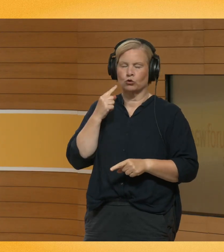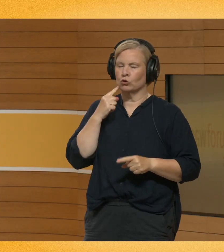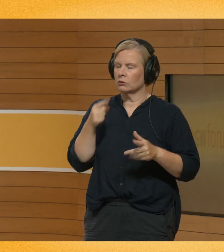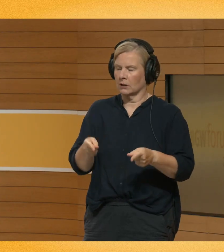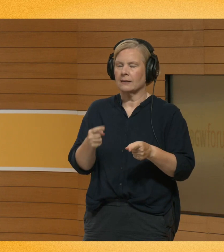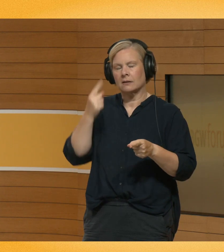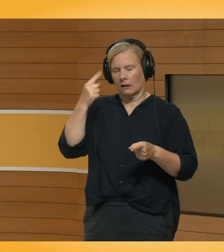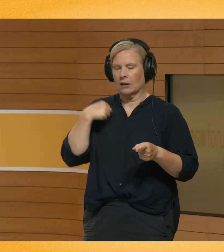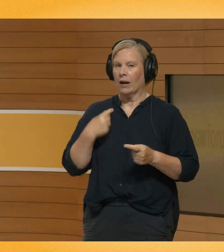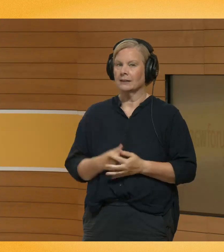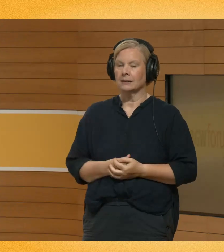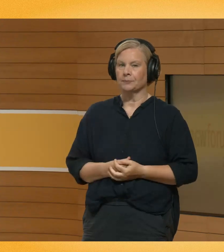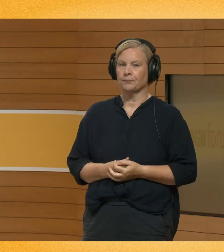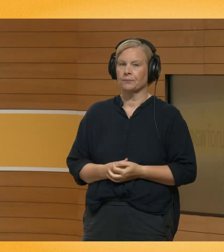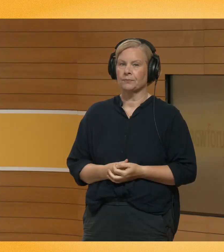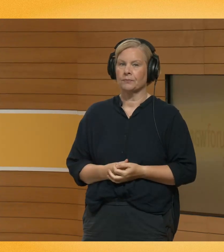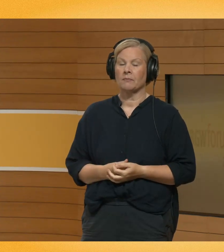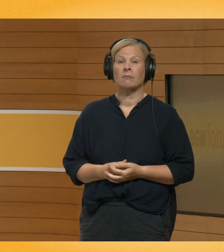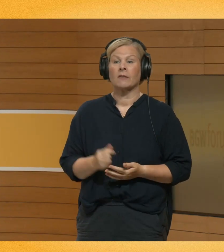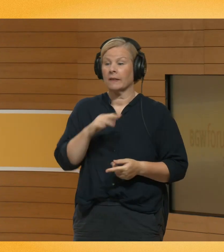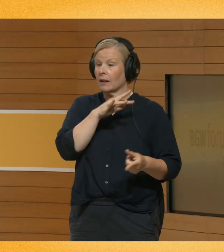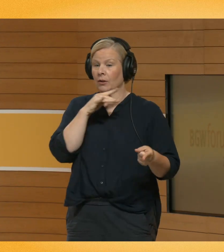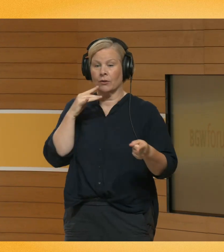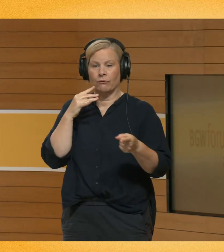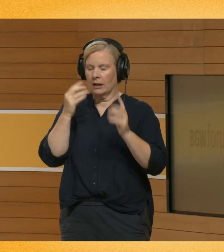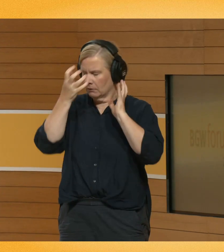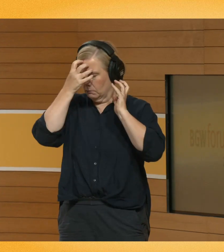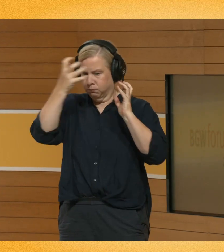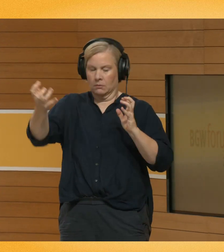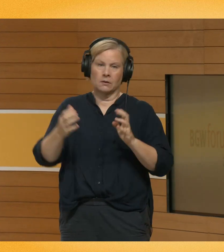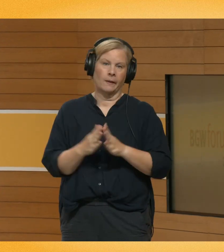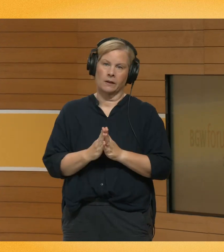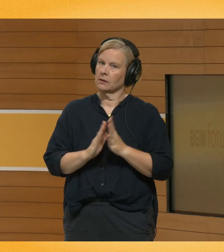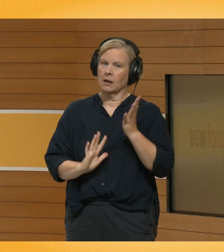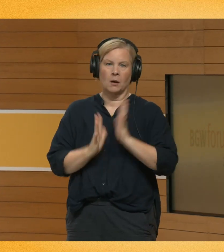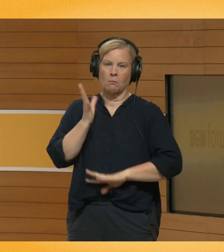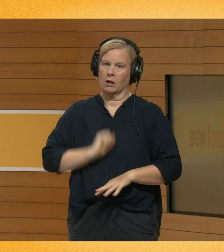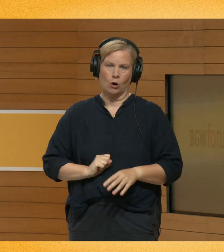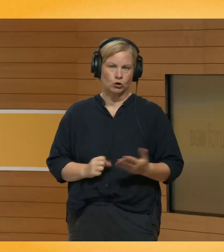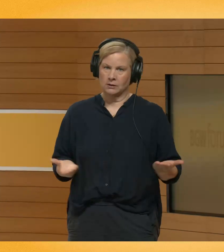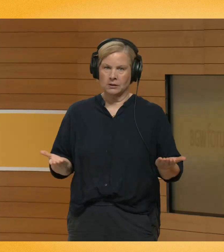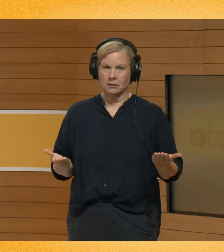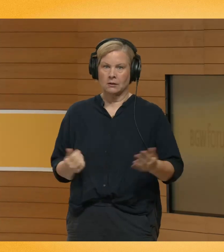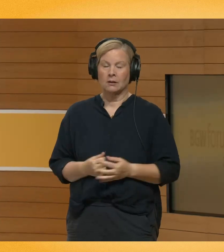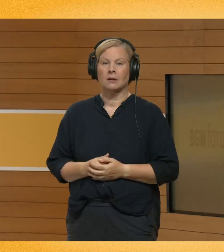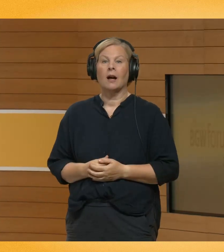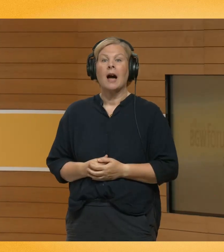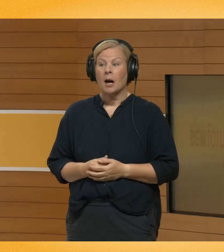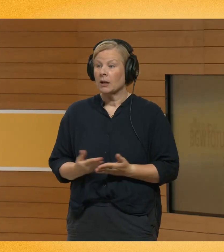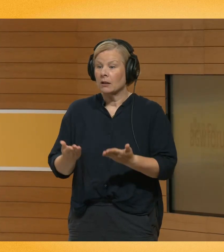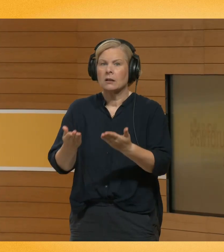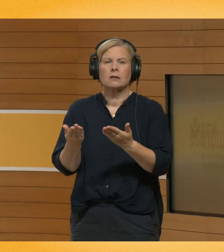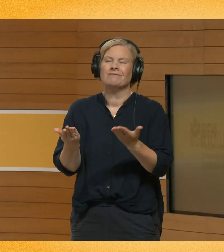stressed and burnt out. But I suppose from my point of view, what better time that this intervention